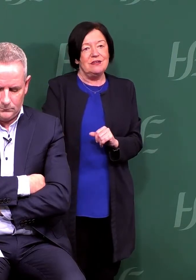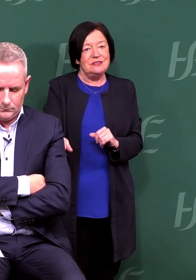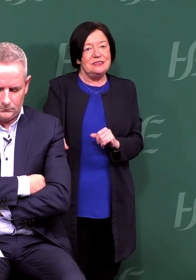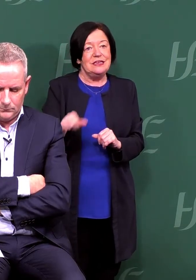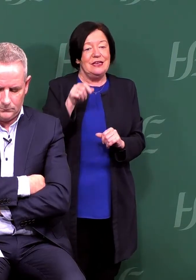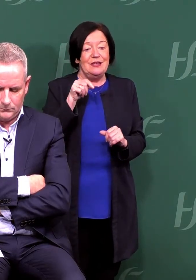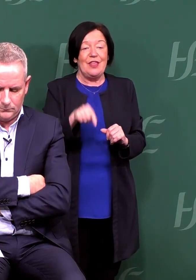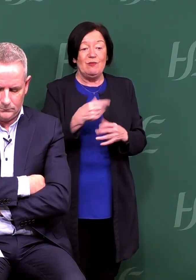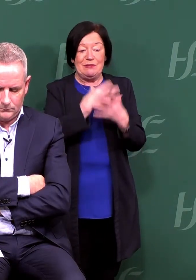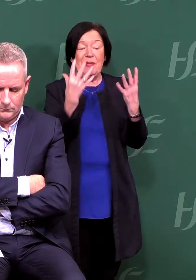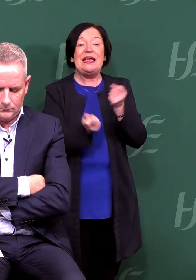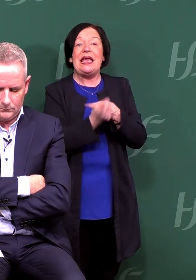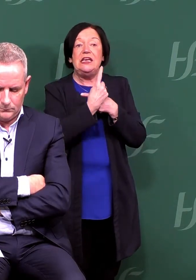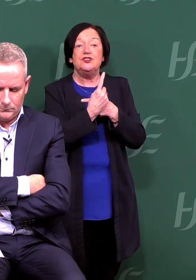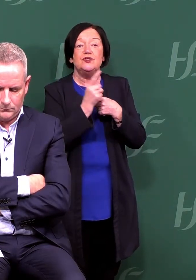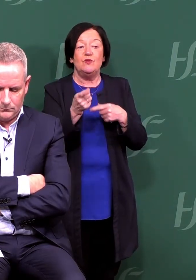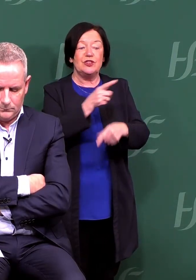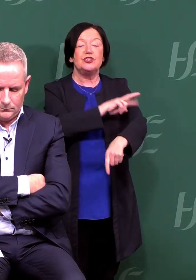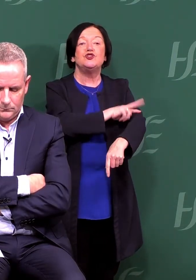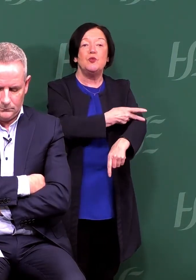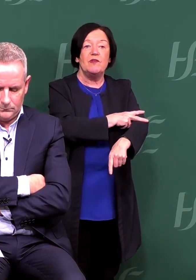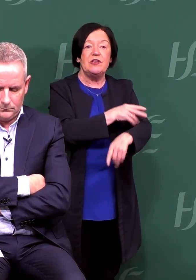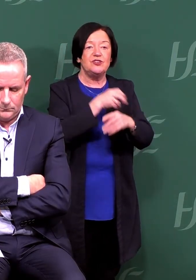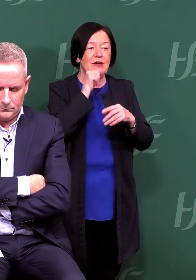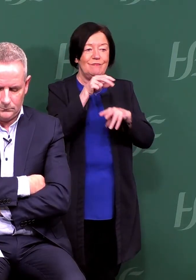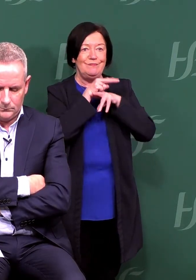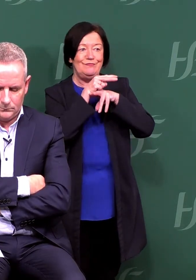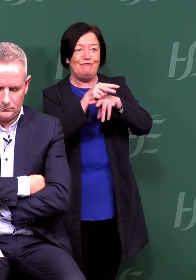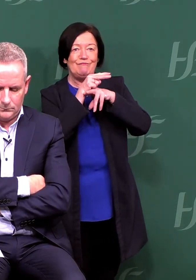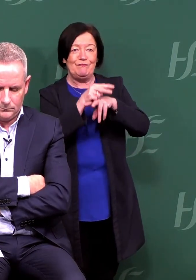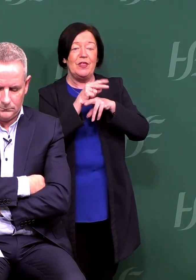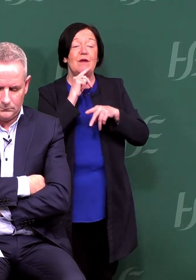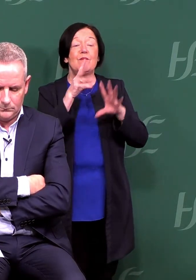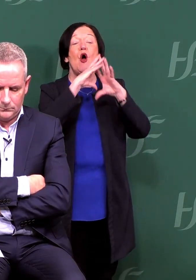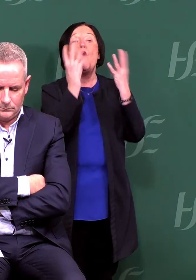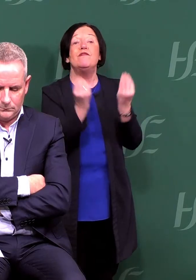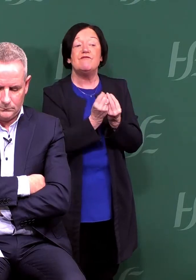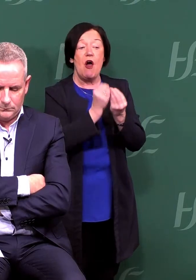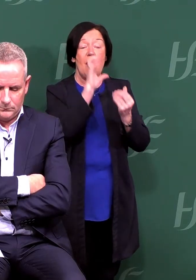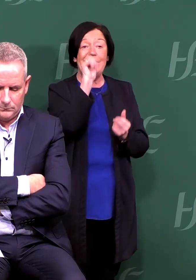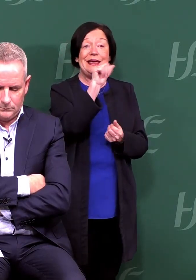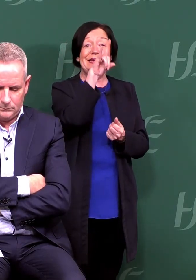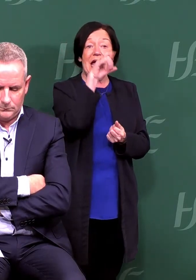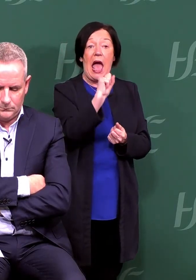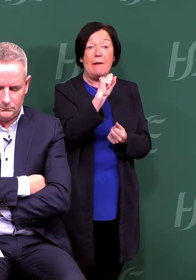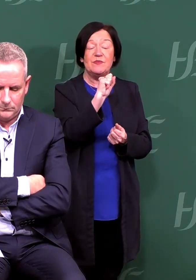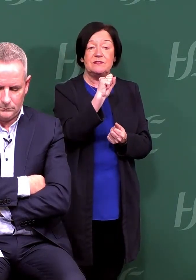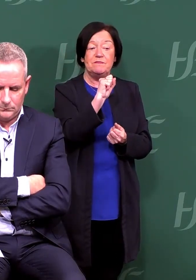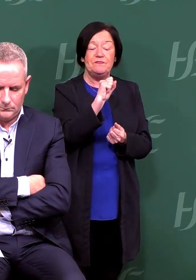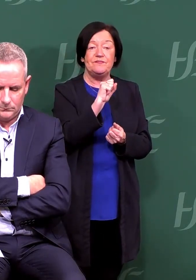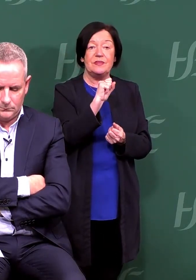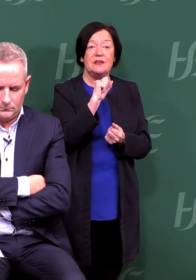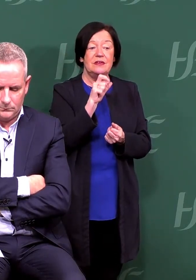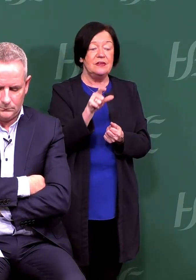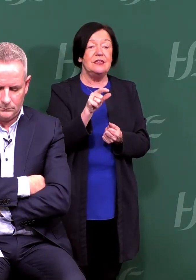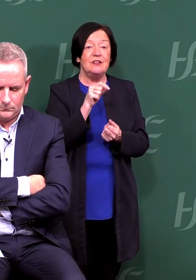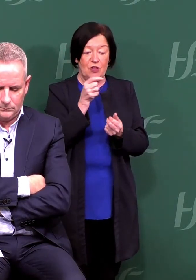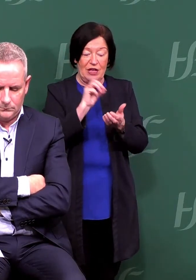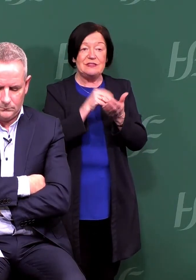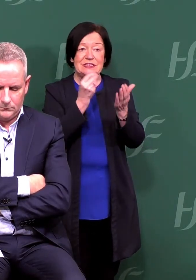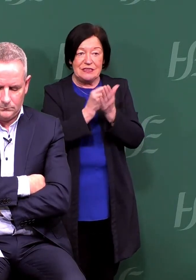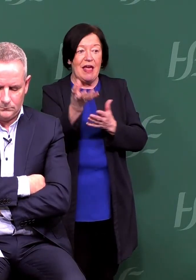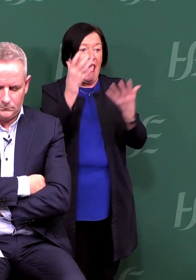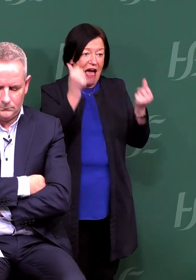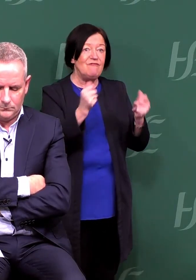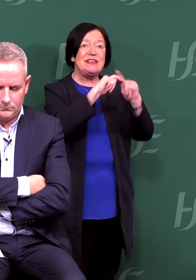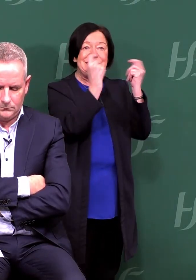the fundamental issue in terms of the supervision and the oversight. But my point is overall in CAMHS, there is investment, there are